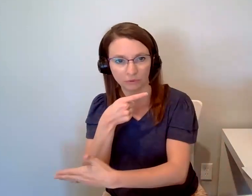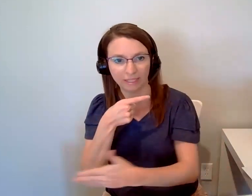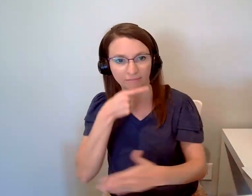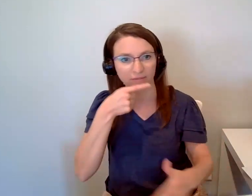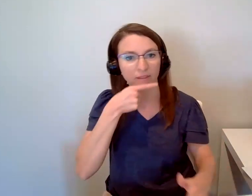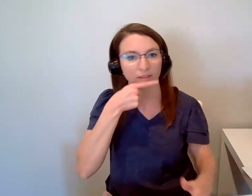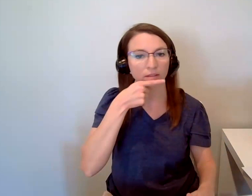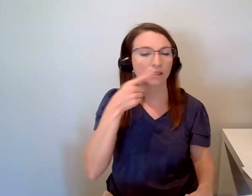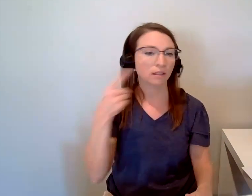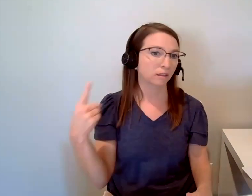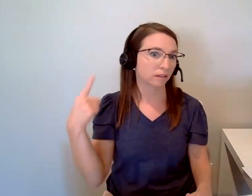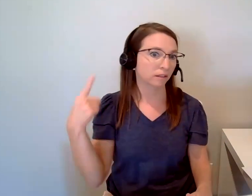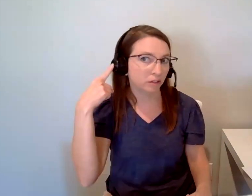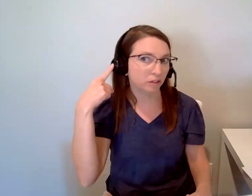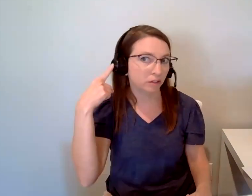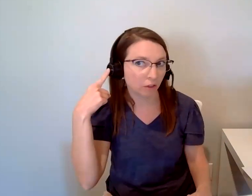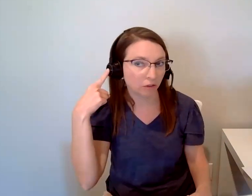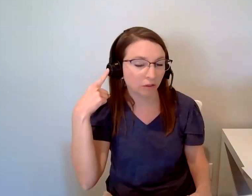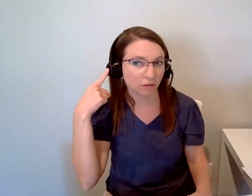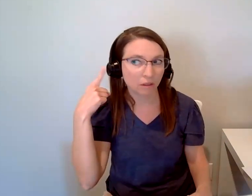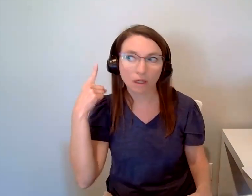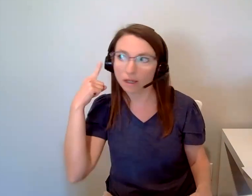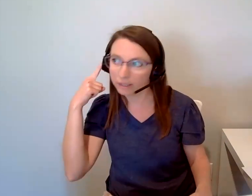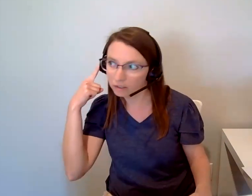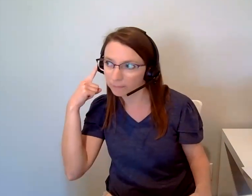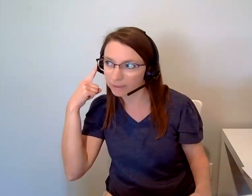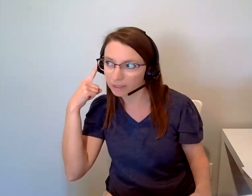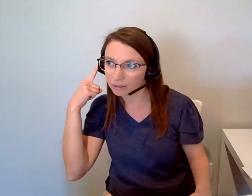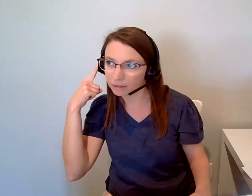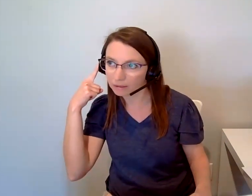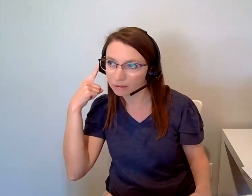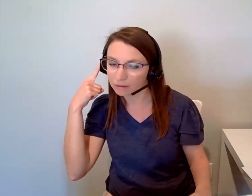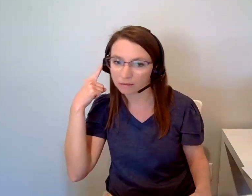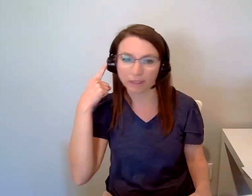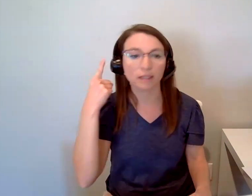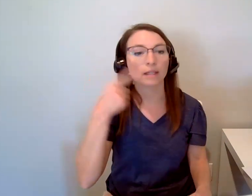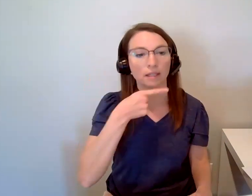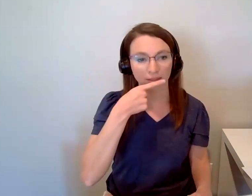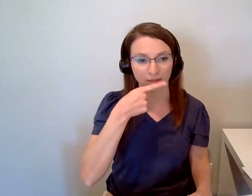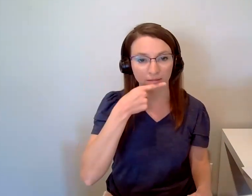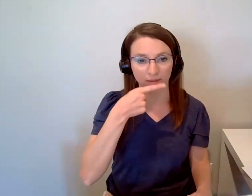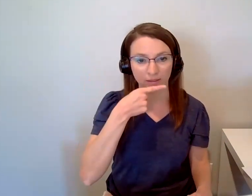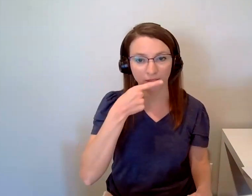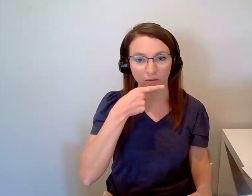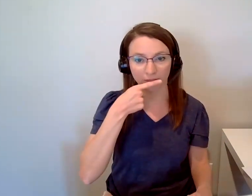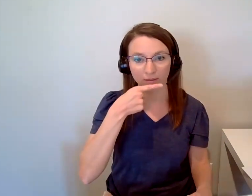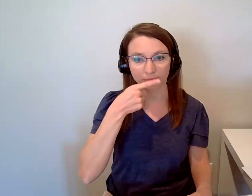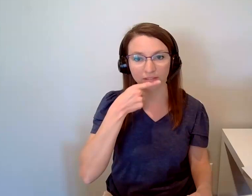deaf. This is to hear. I hear something. Okay. Hearing, because